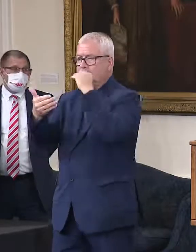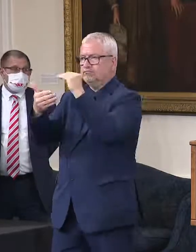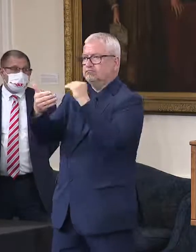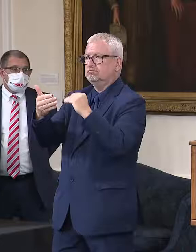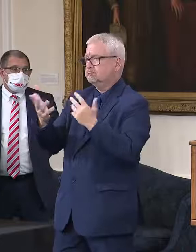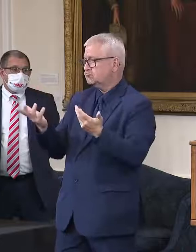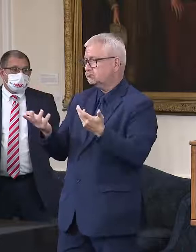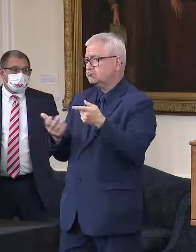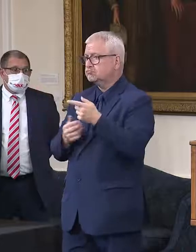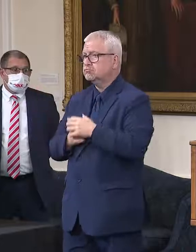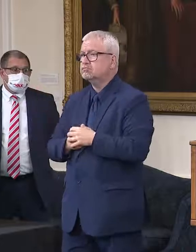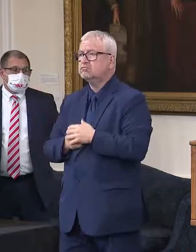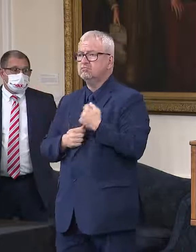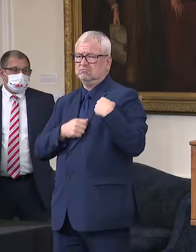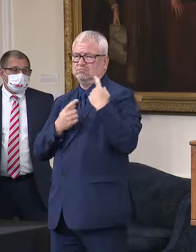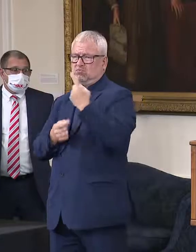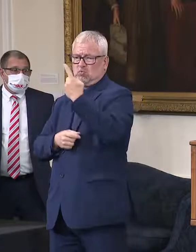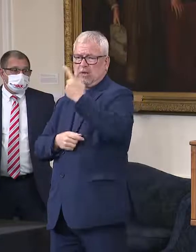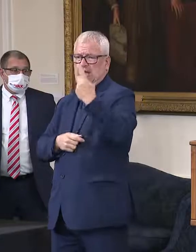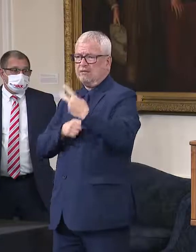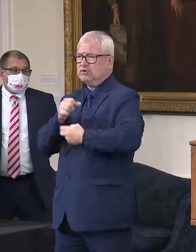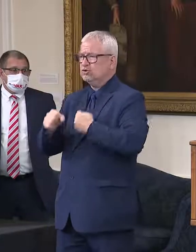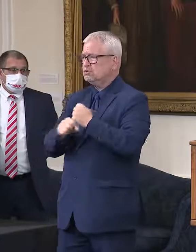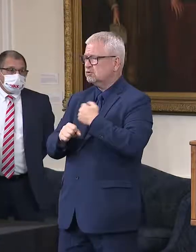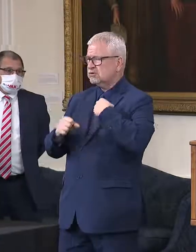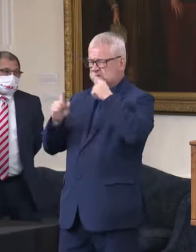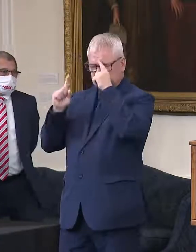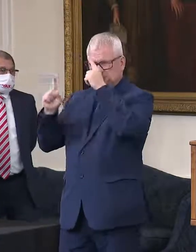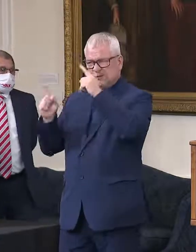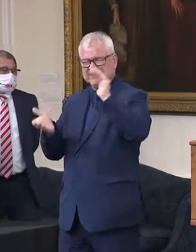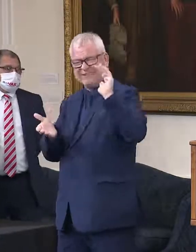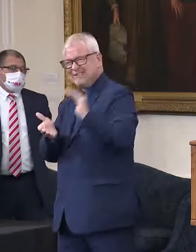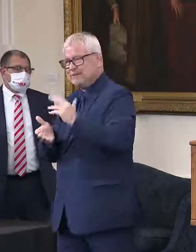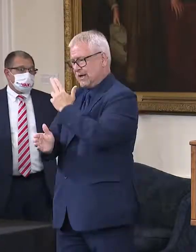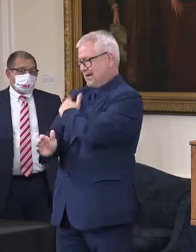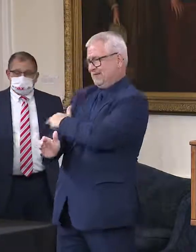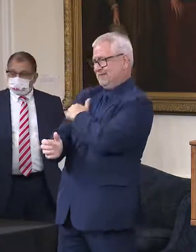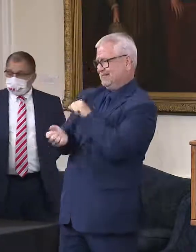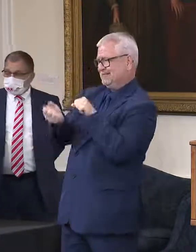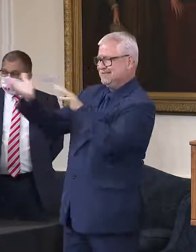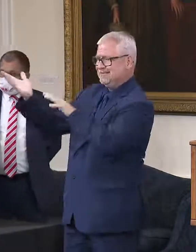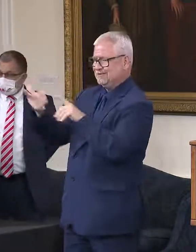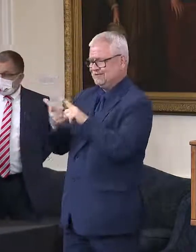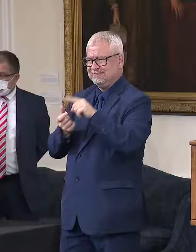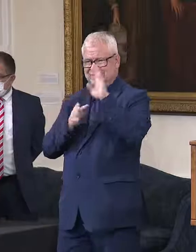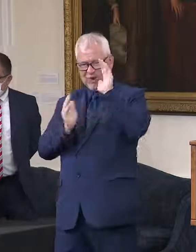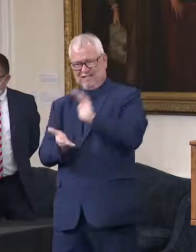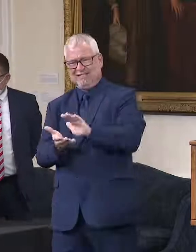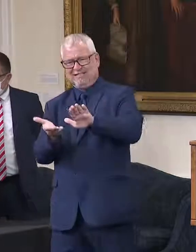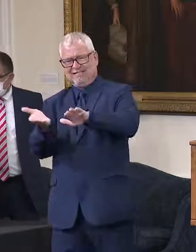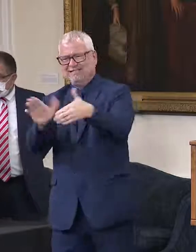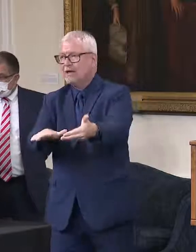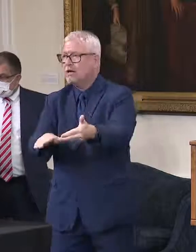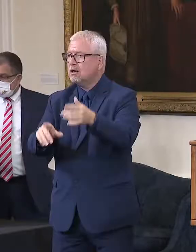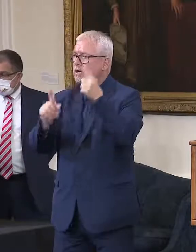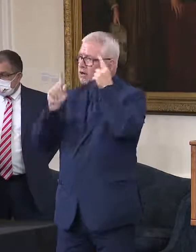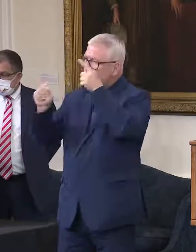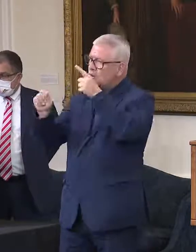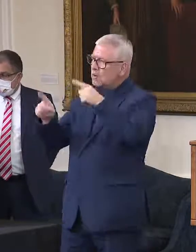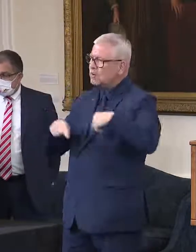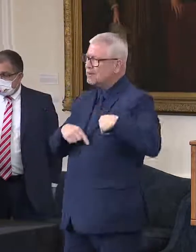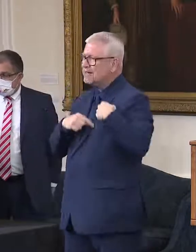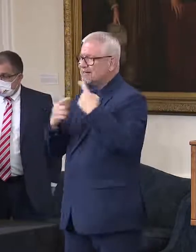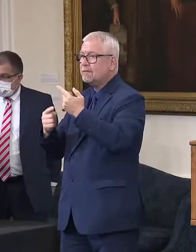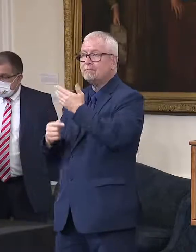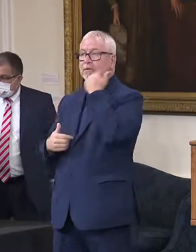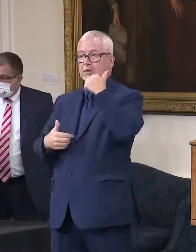always been on preventing hospitalizations and deaths, and these vaccines have all proven to be extremely effective